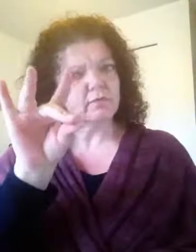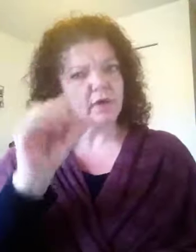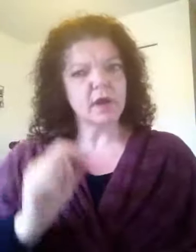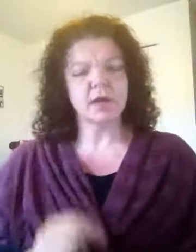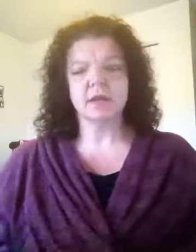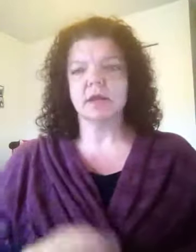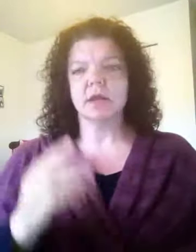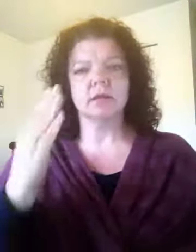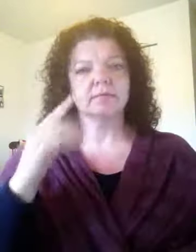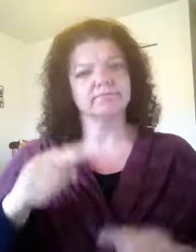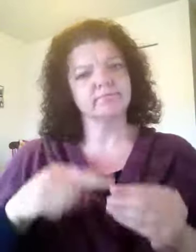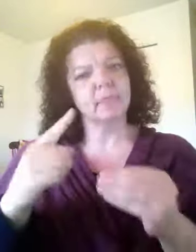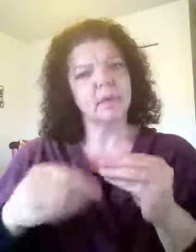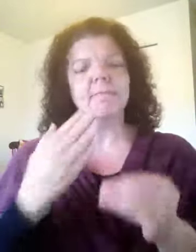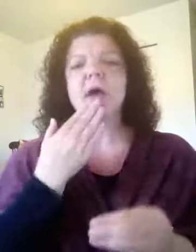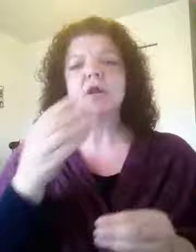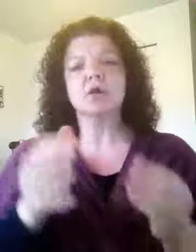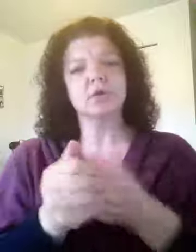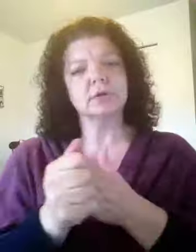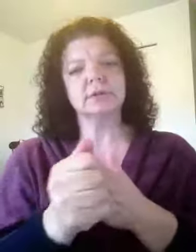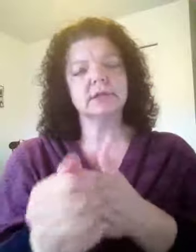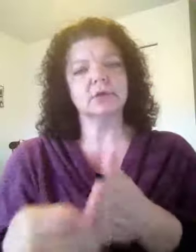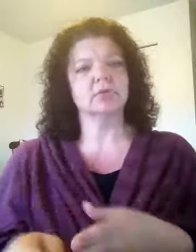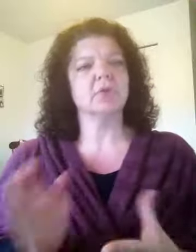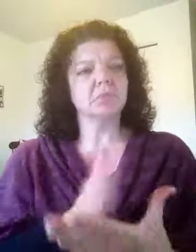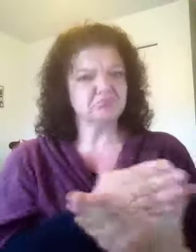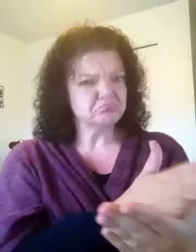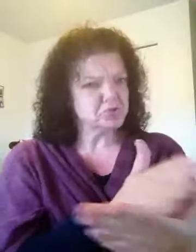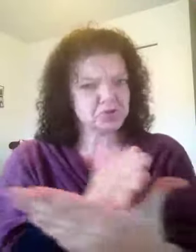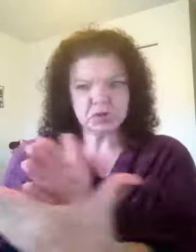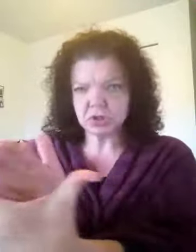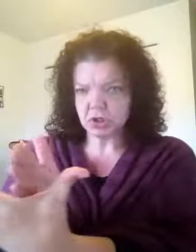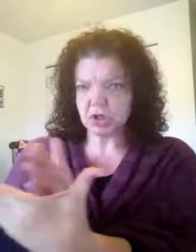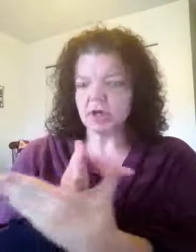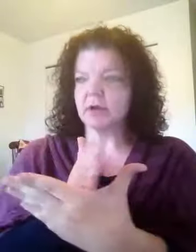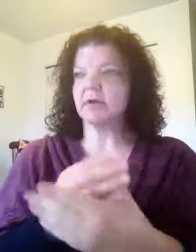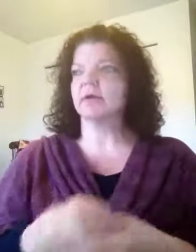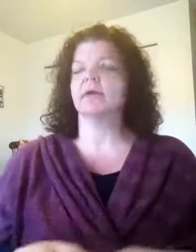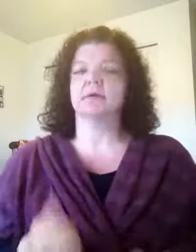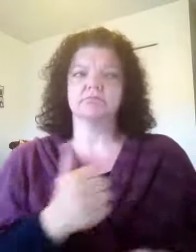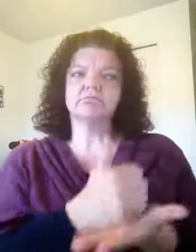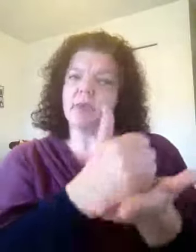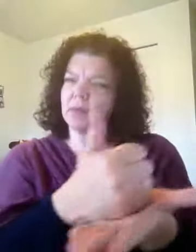you found? Go ahead and share with each other. Get some ideas from each other.